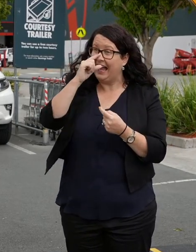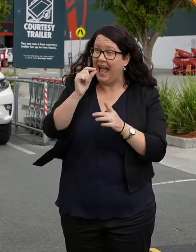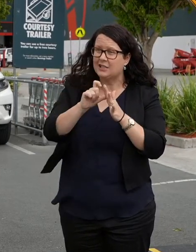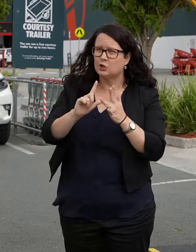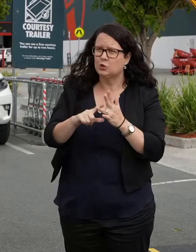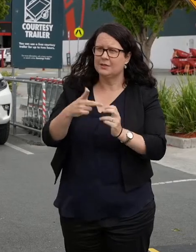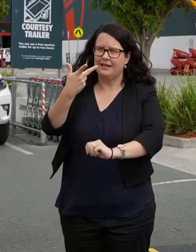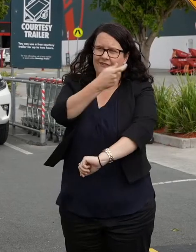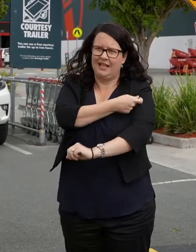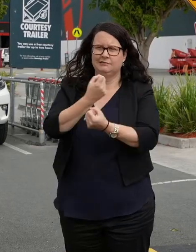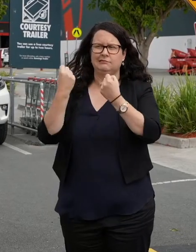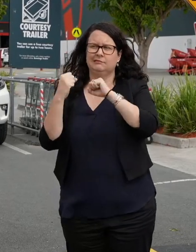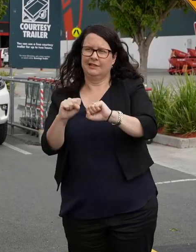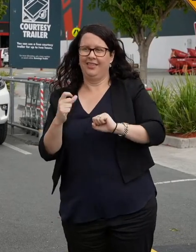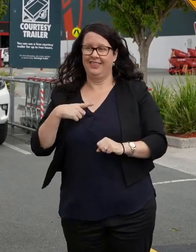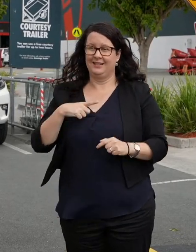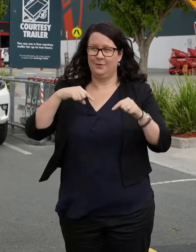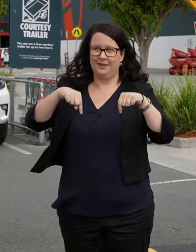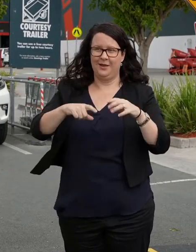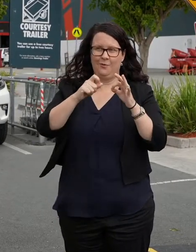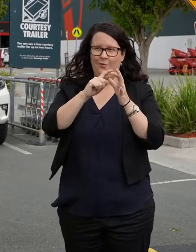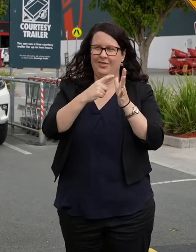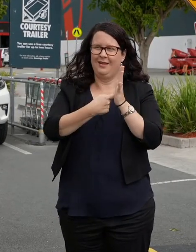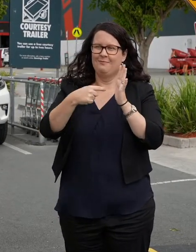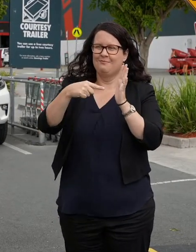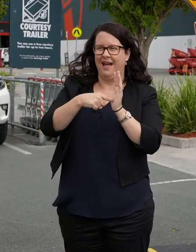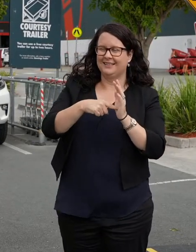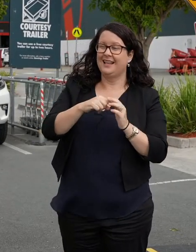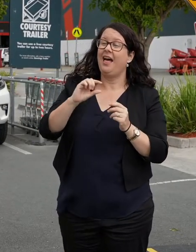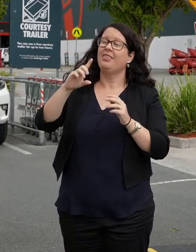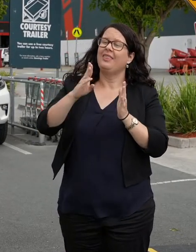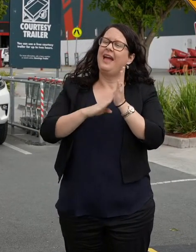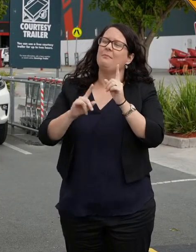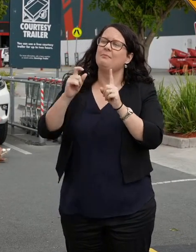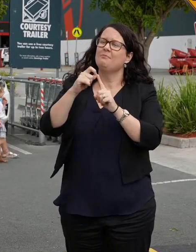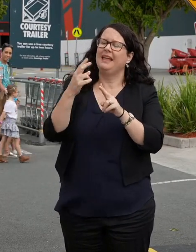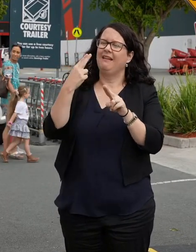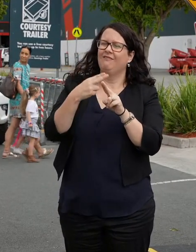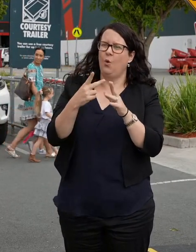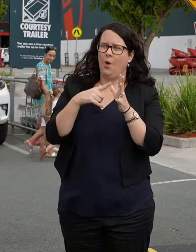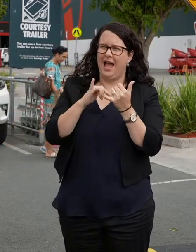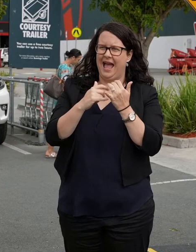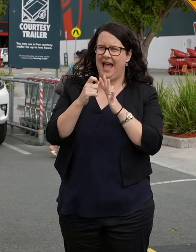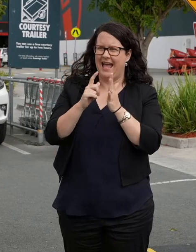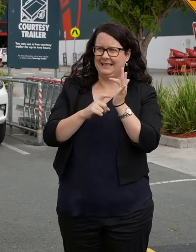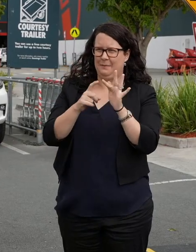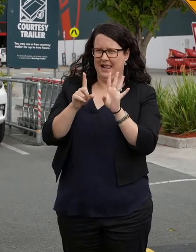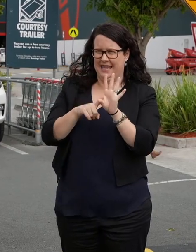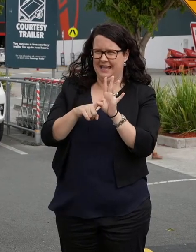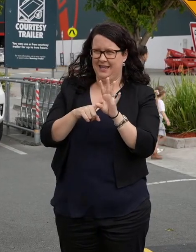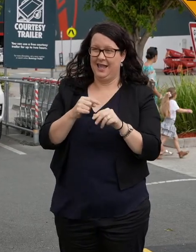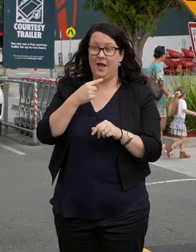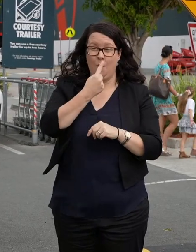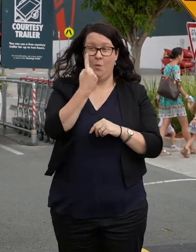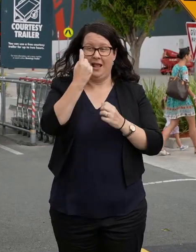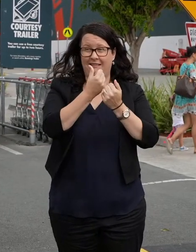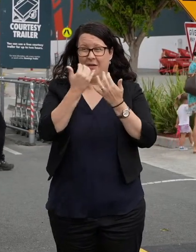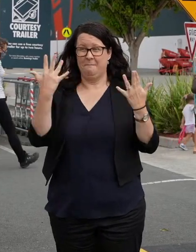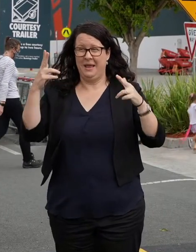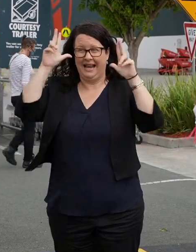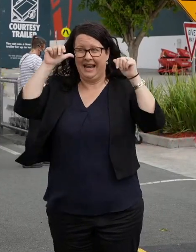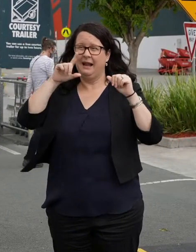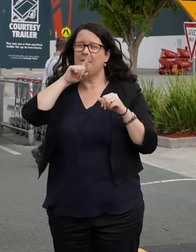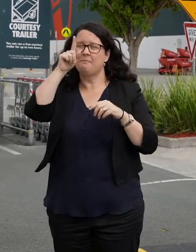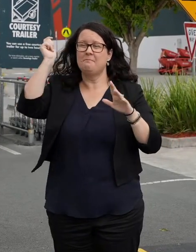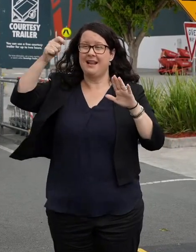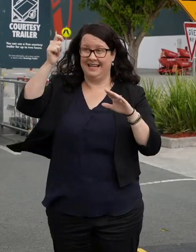vaccinated, and that's why I'm here today with Bart Mellish, the member for Aspley, and we are at one of the many Bunnings that are